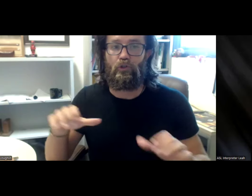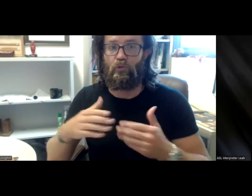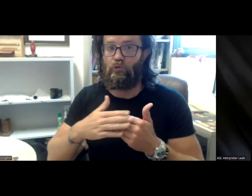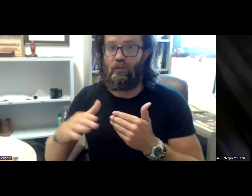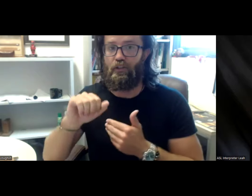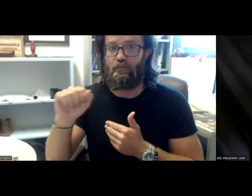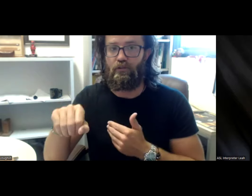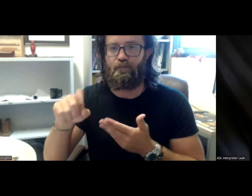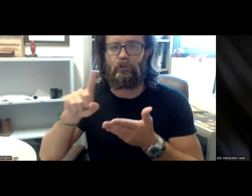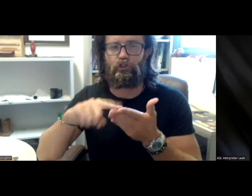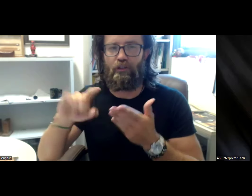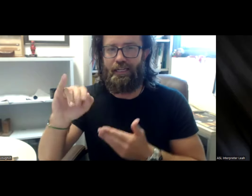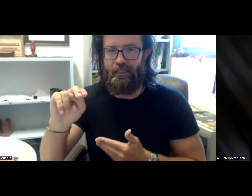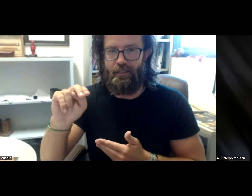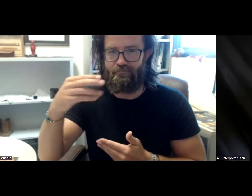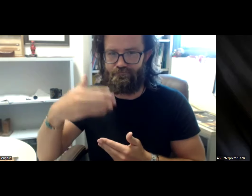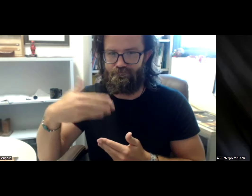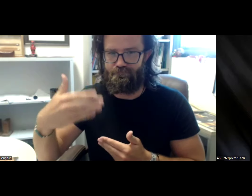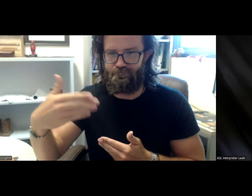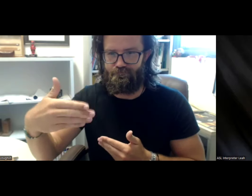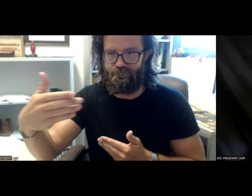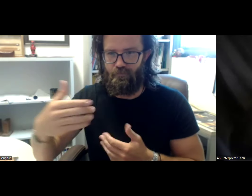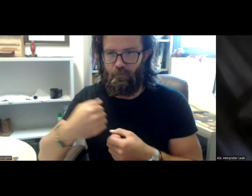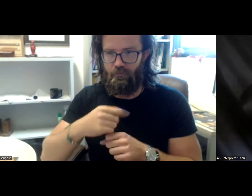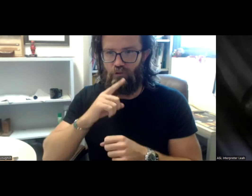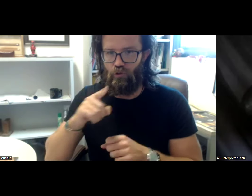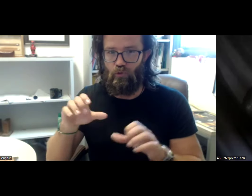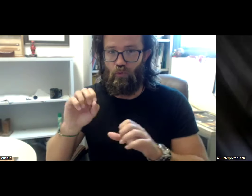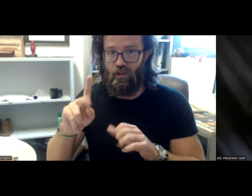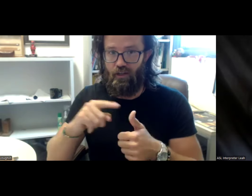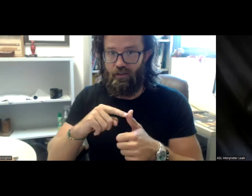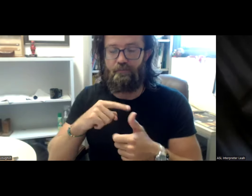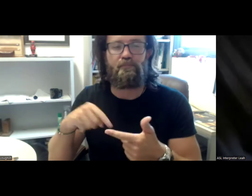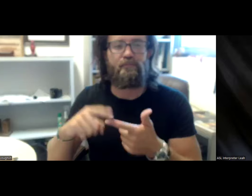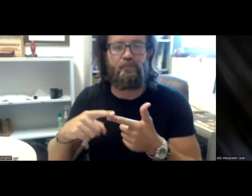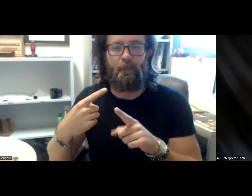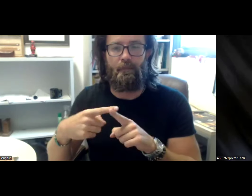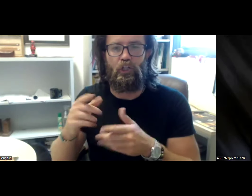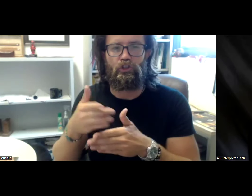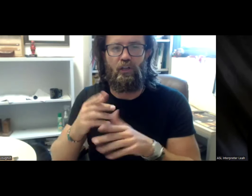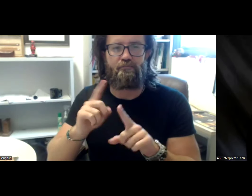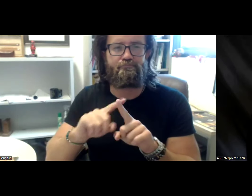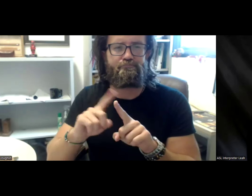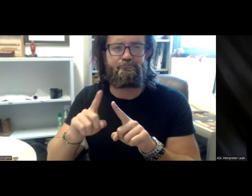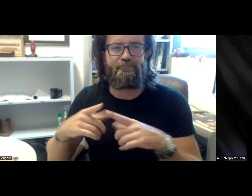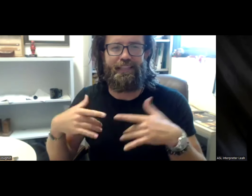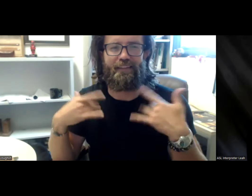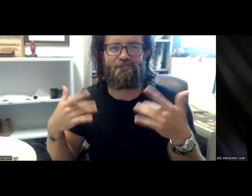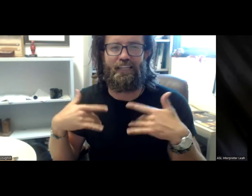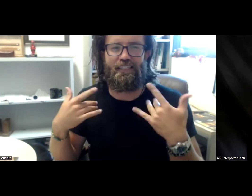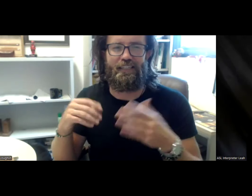All right. For the rest of the semester, I will do periodic check-ins, see if you're doing